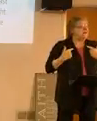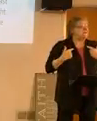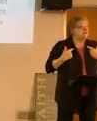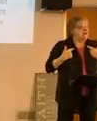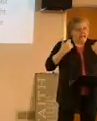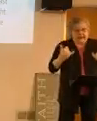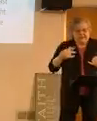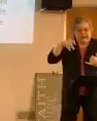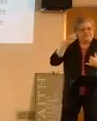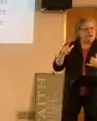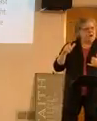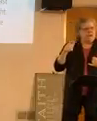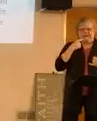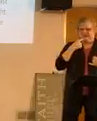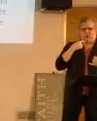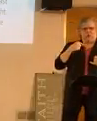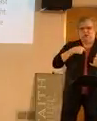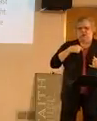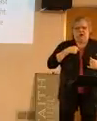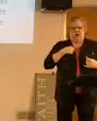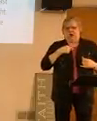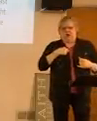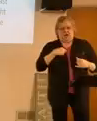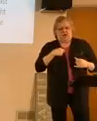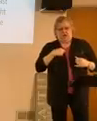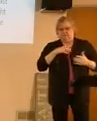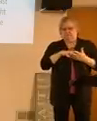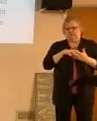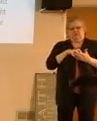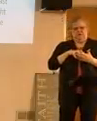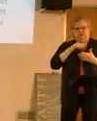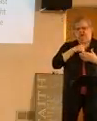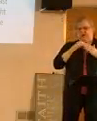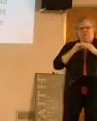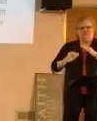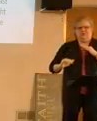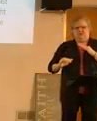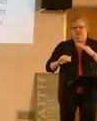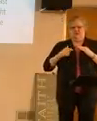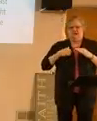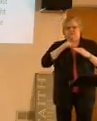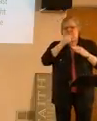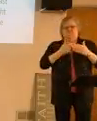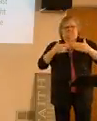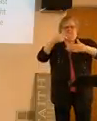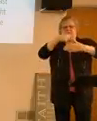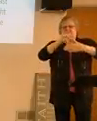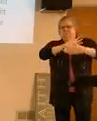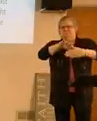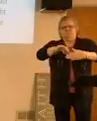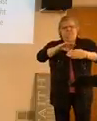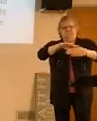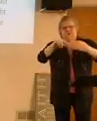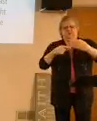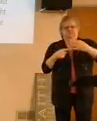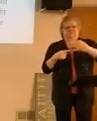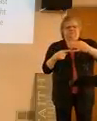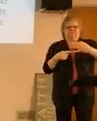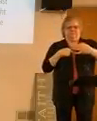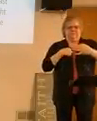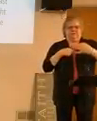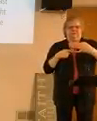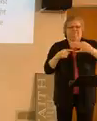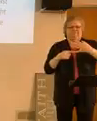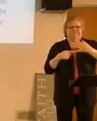himself as the least among the people? That no longer was he this,